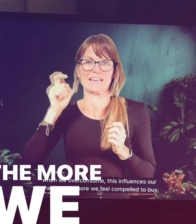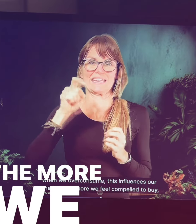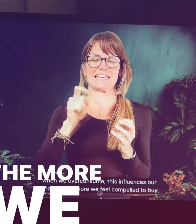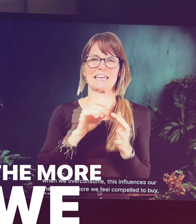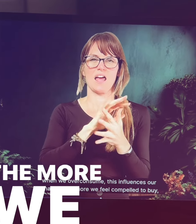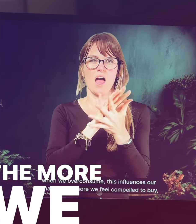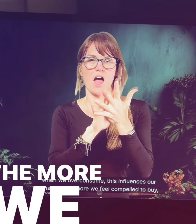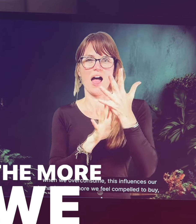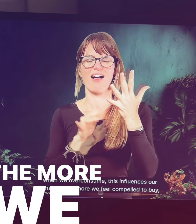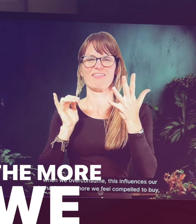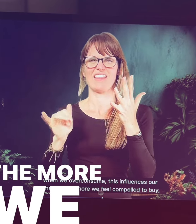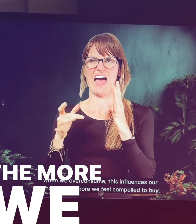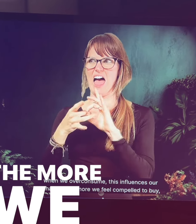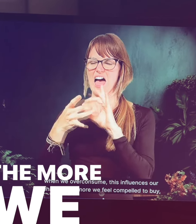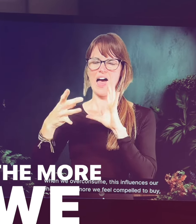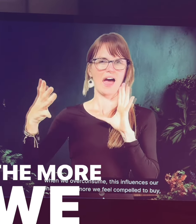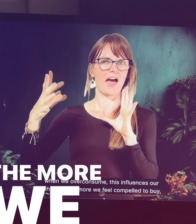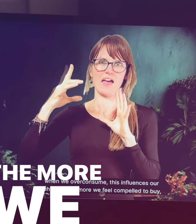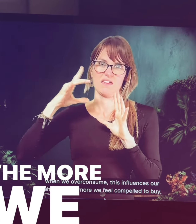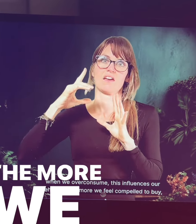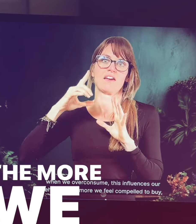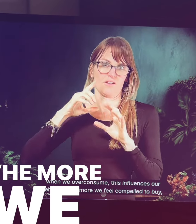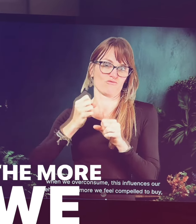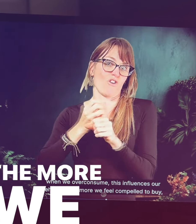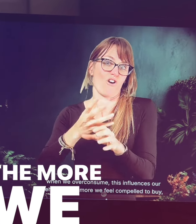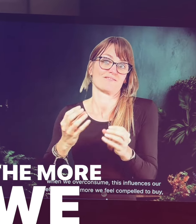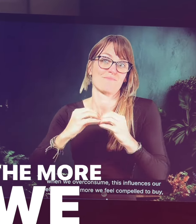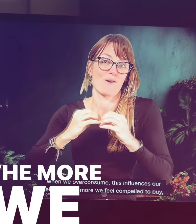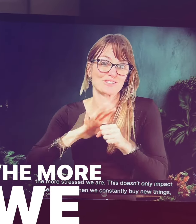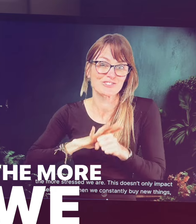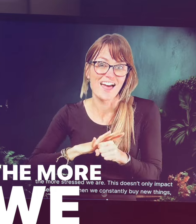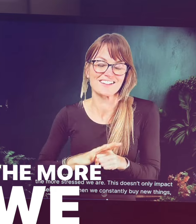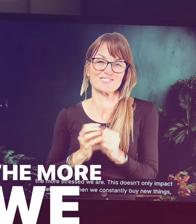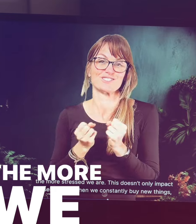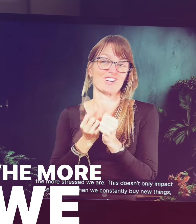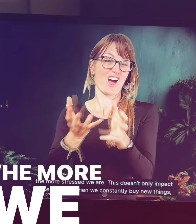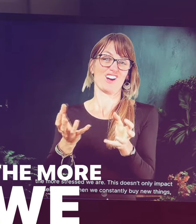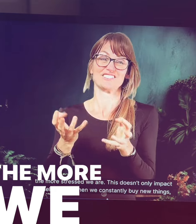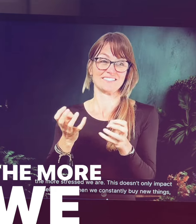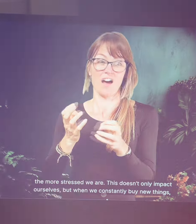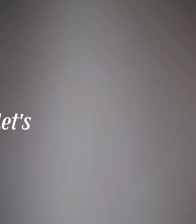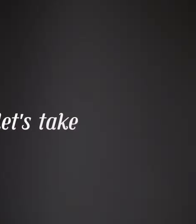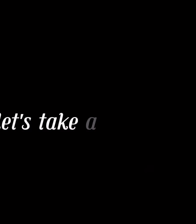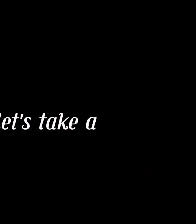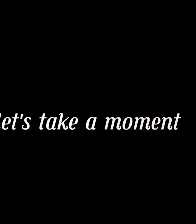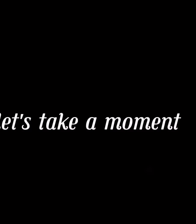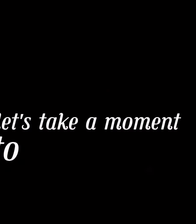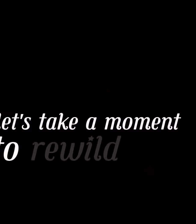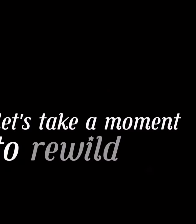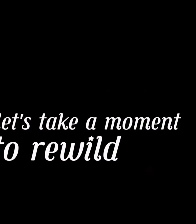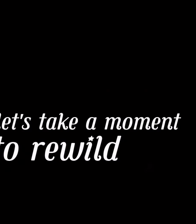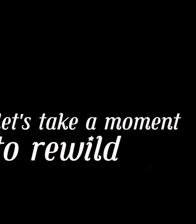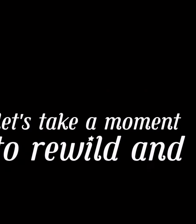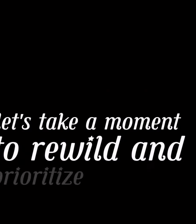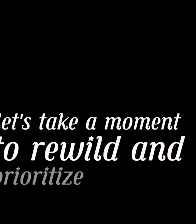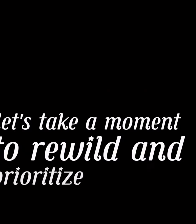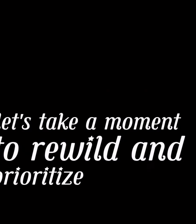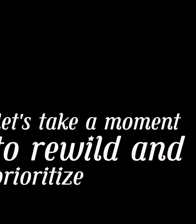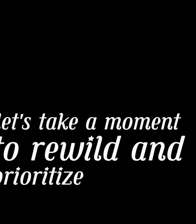feel compelled to buy, the more stressed we are. Overwhelmed and depleted. We want